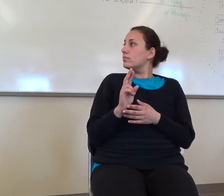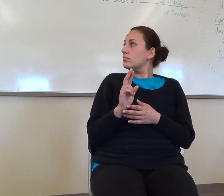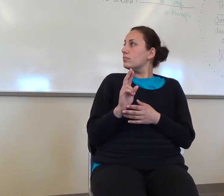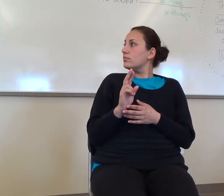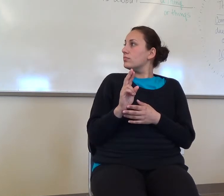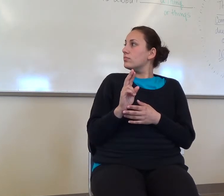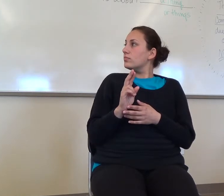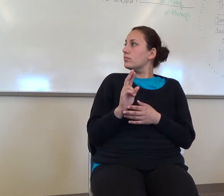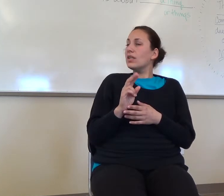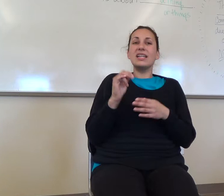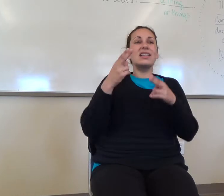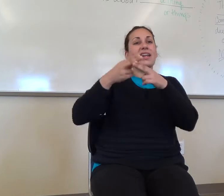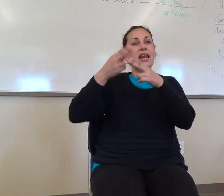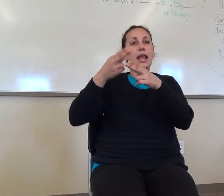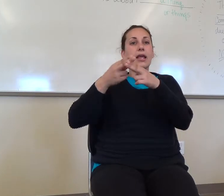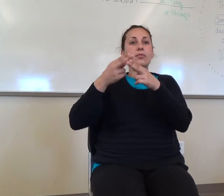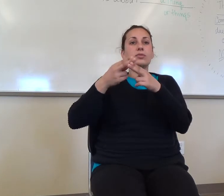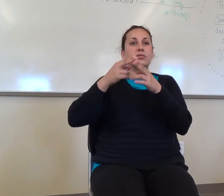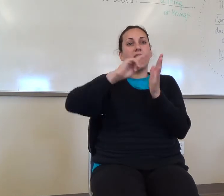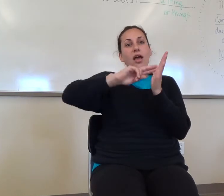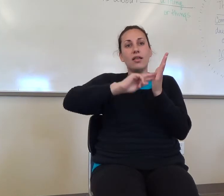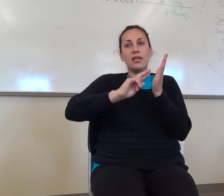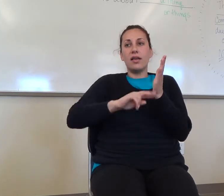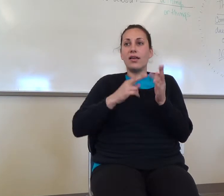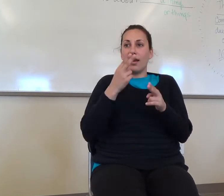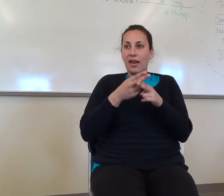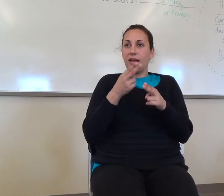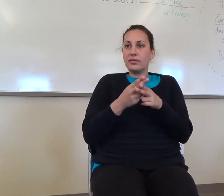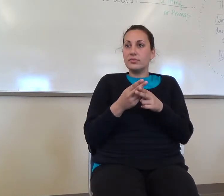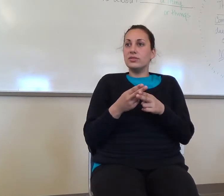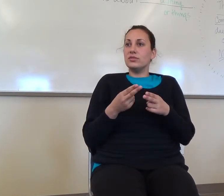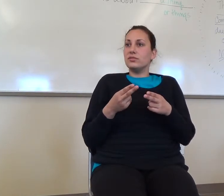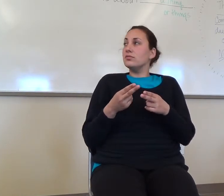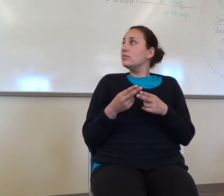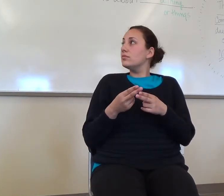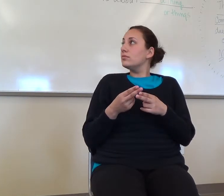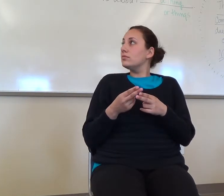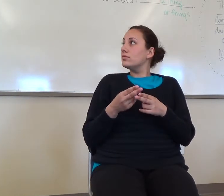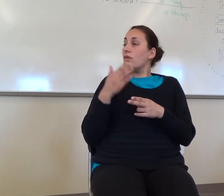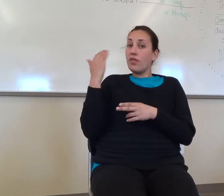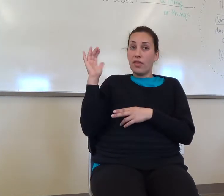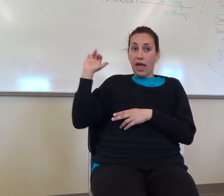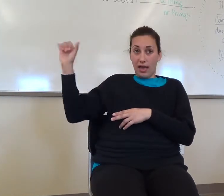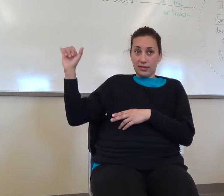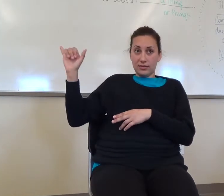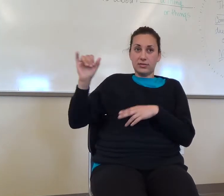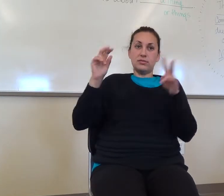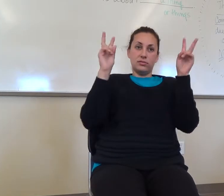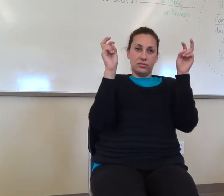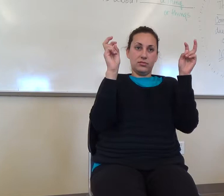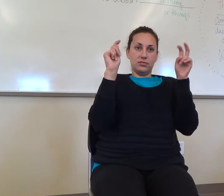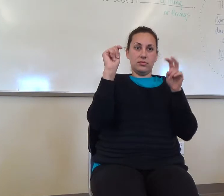Colvin. So I'm kind of seeing, here's the title of this note, and here's the title of this